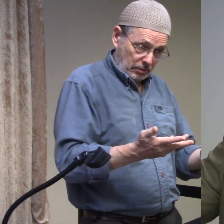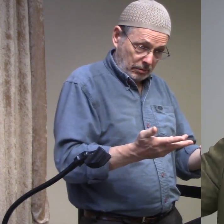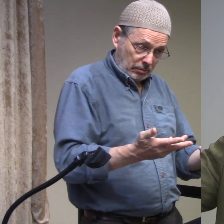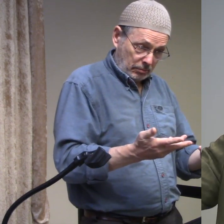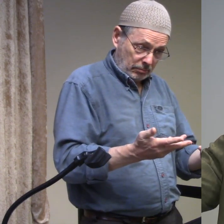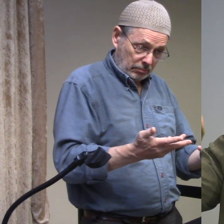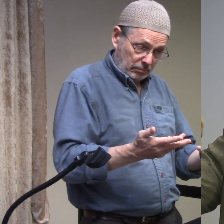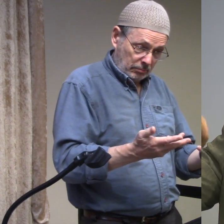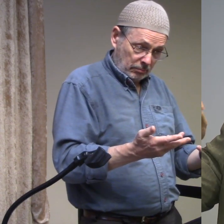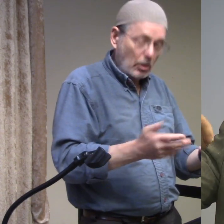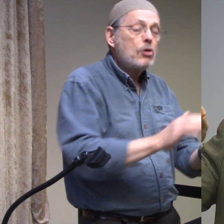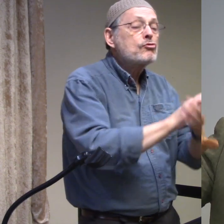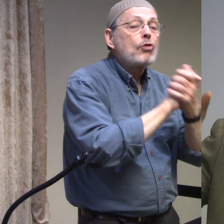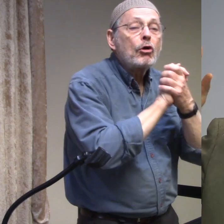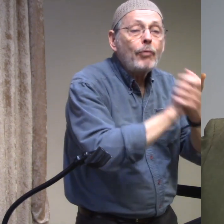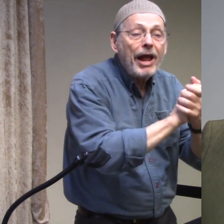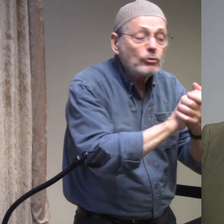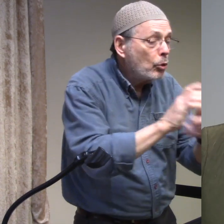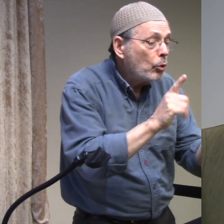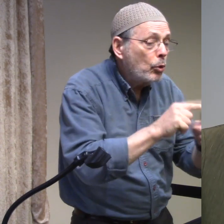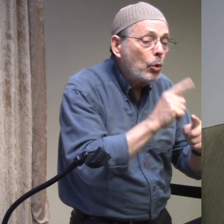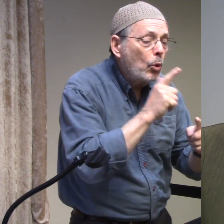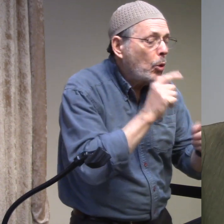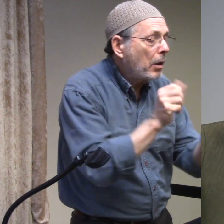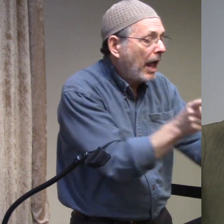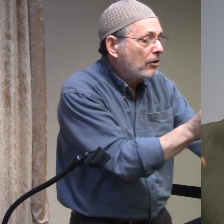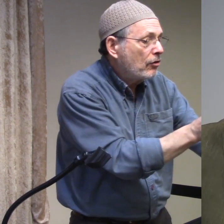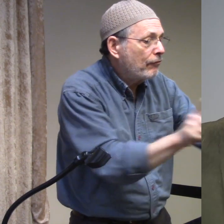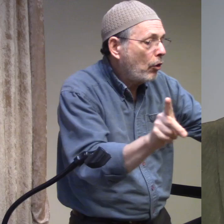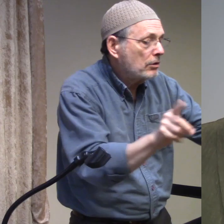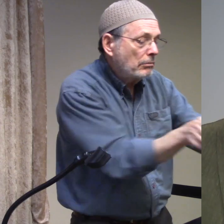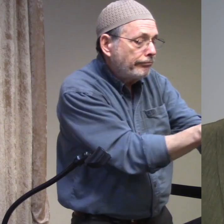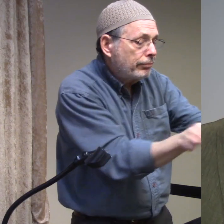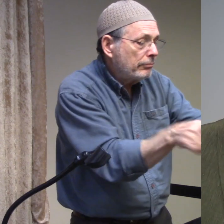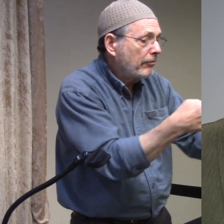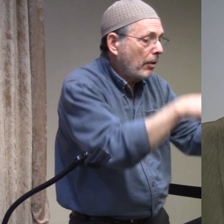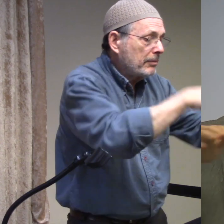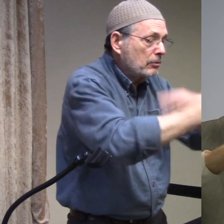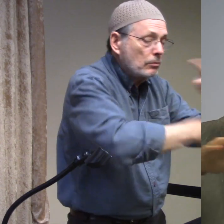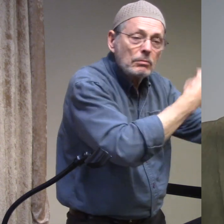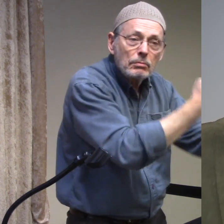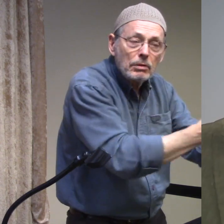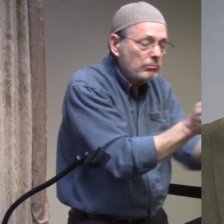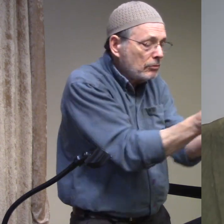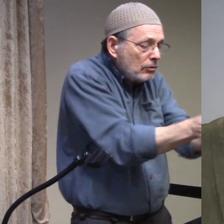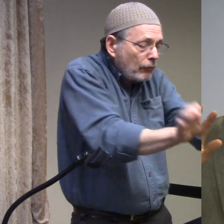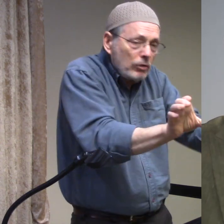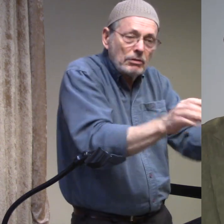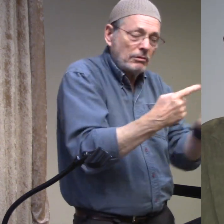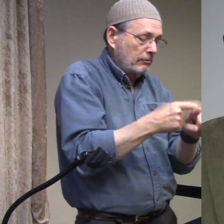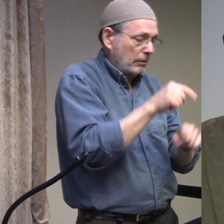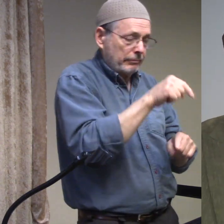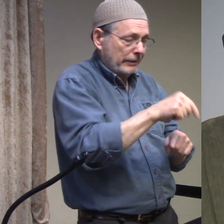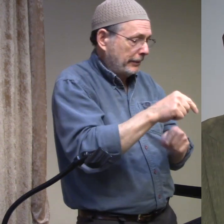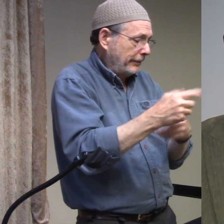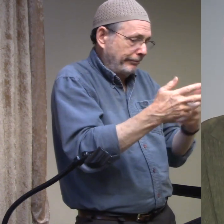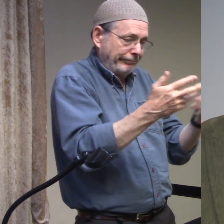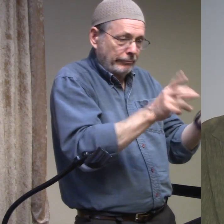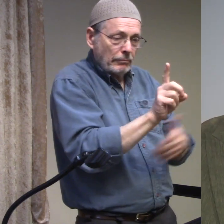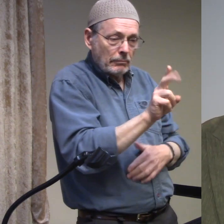congratulations to the one who divorces the dunya, who divorces this world. Divorce this dunya, divorce this